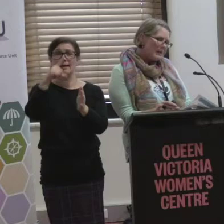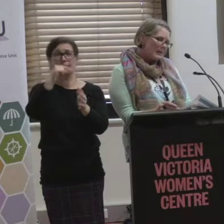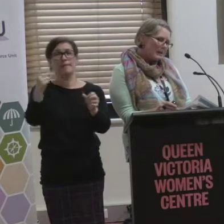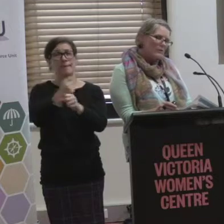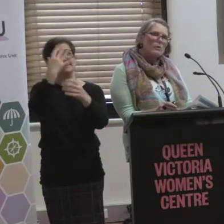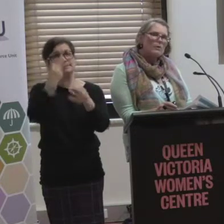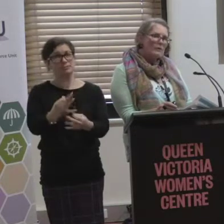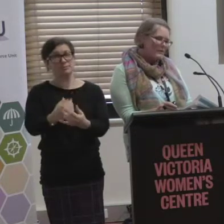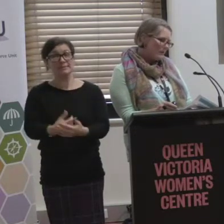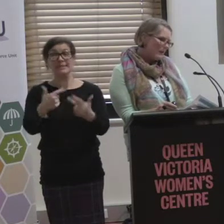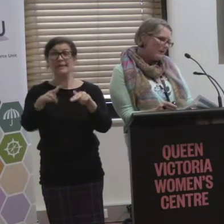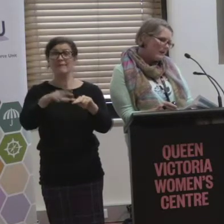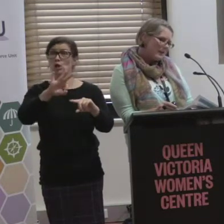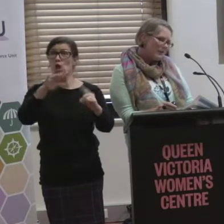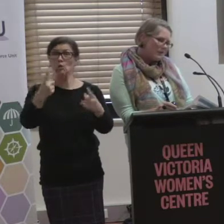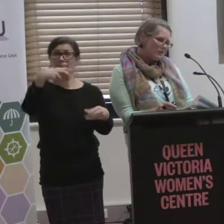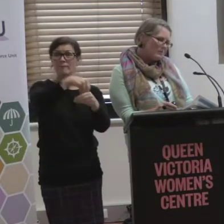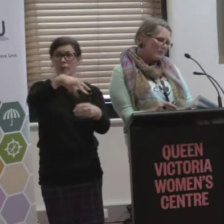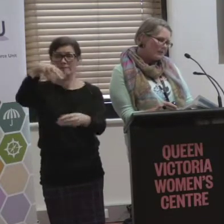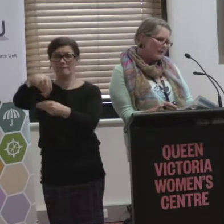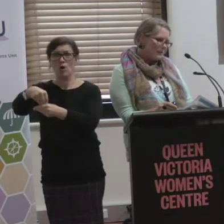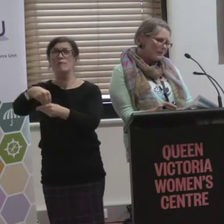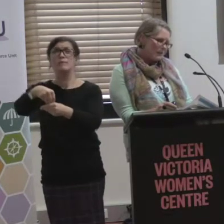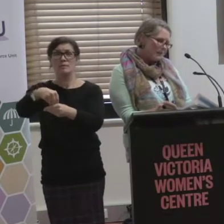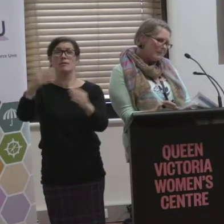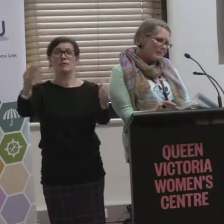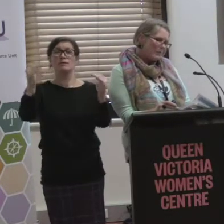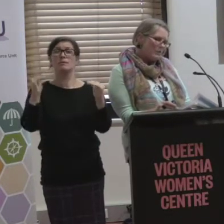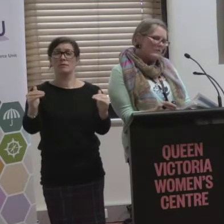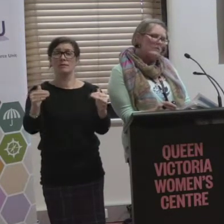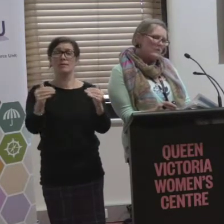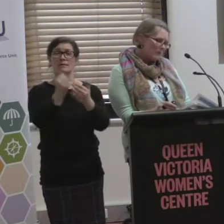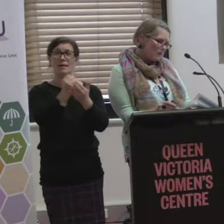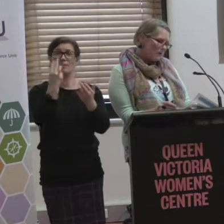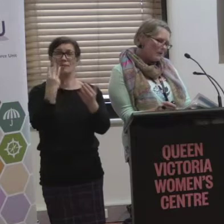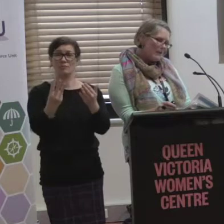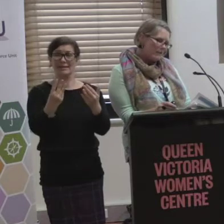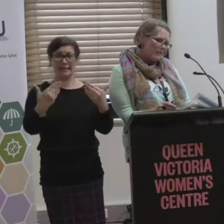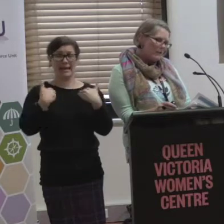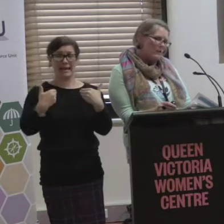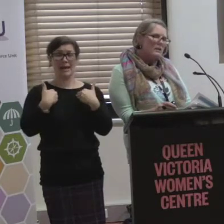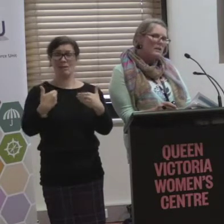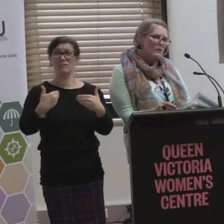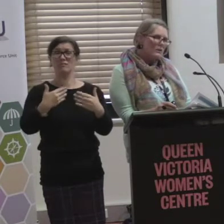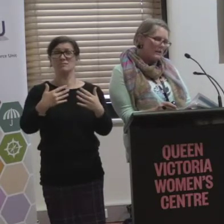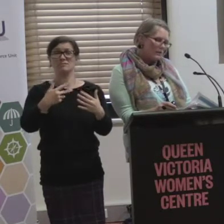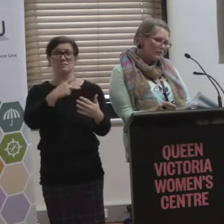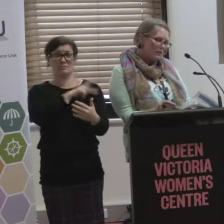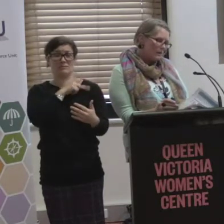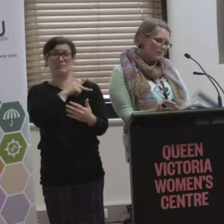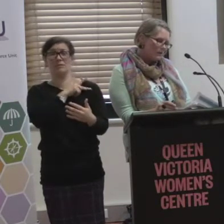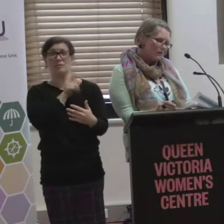decisions. If no one fits those categories, the health practitioner moves down to number 3, which is the first person in the following who's in a close